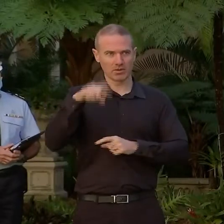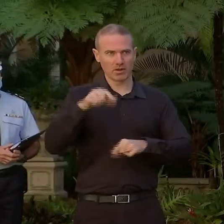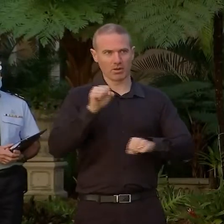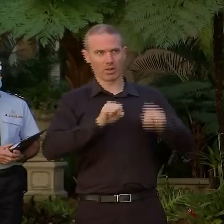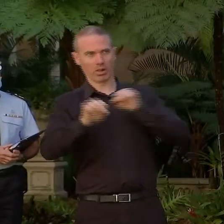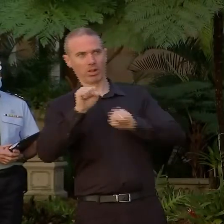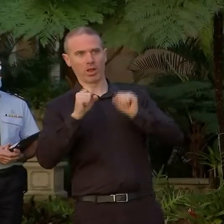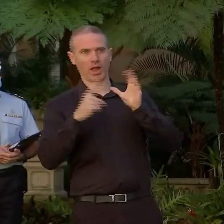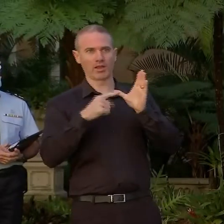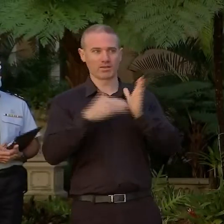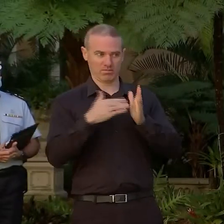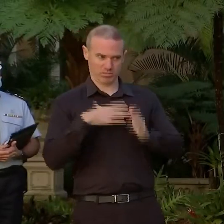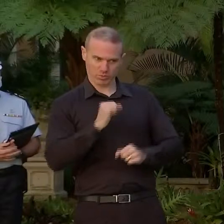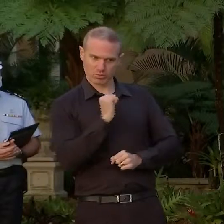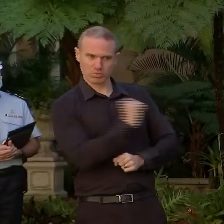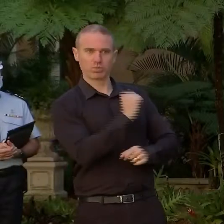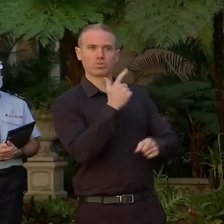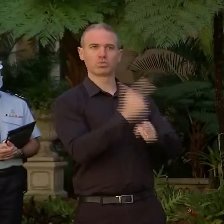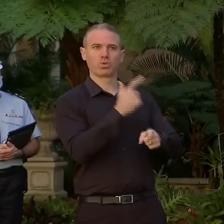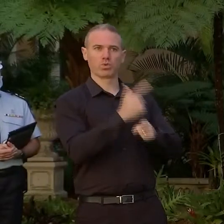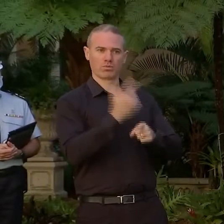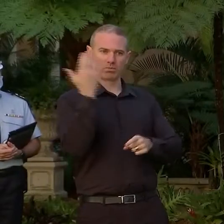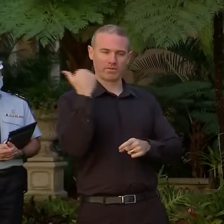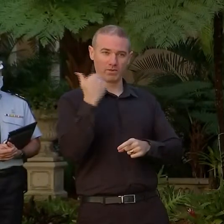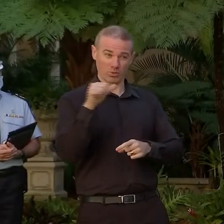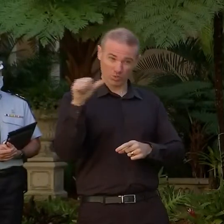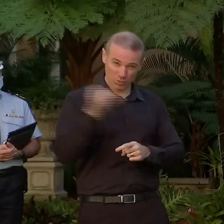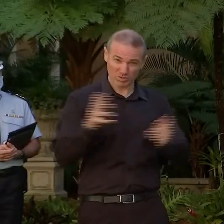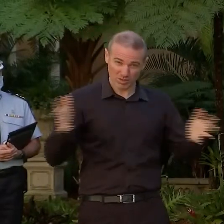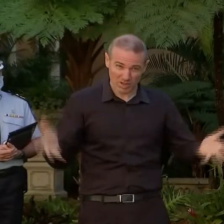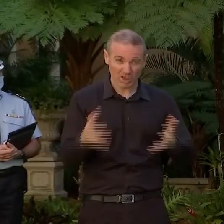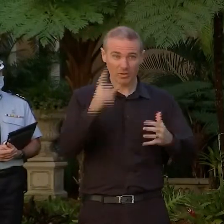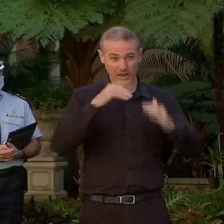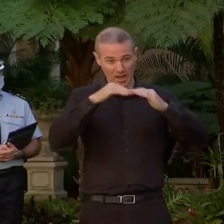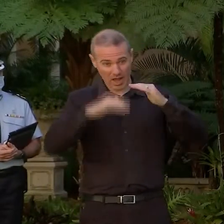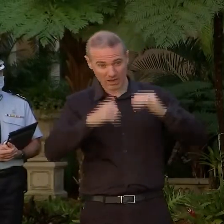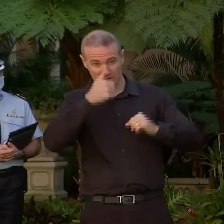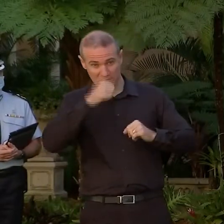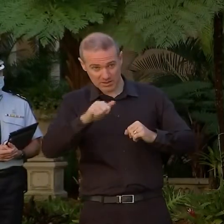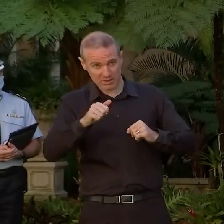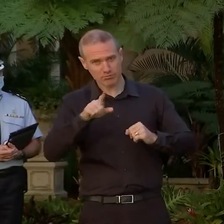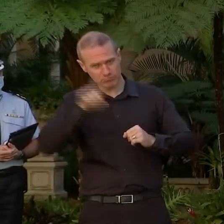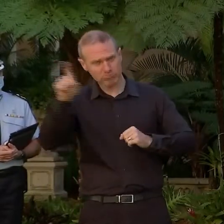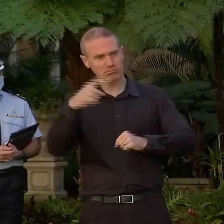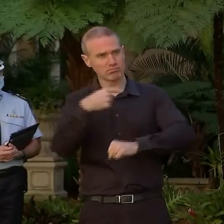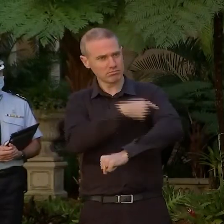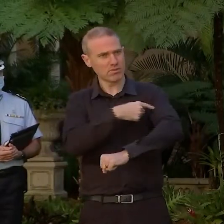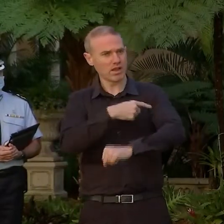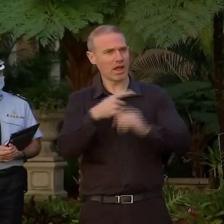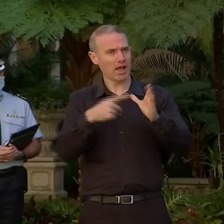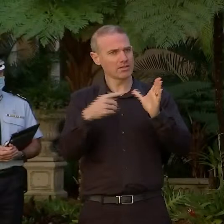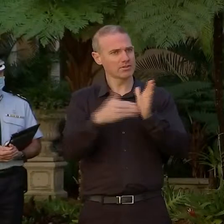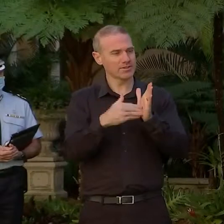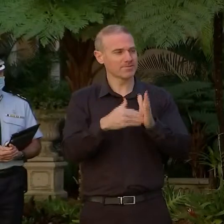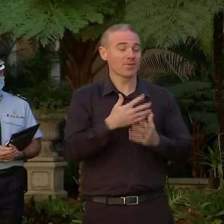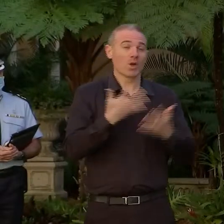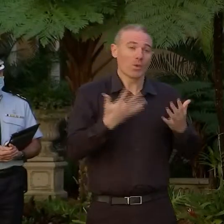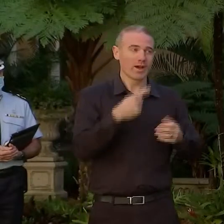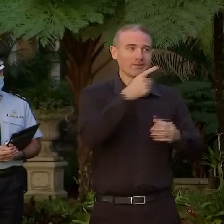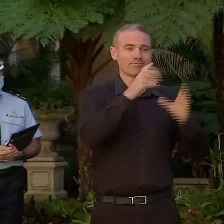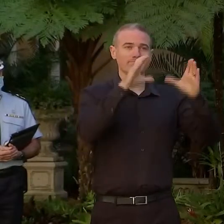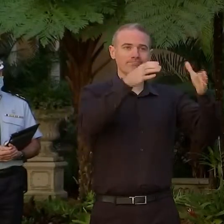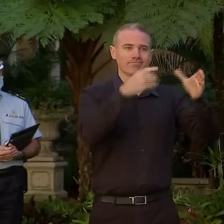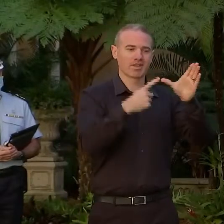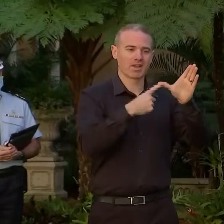criticism? Should we be doing more for people to get AstraZeneca under 60? Right. Well, the ATAGI advice is